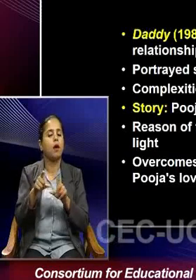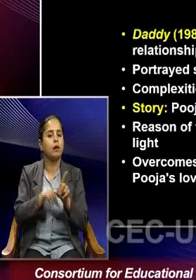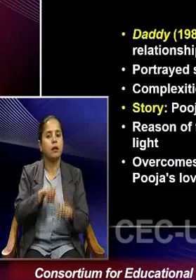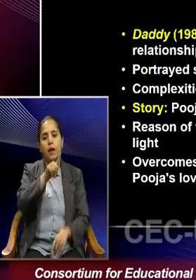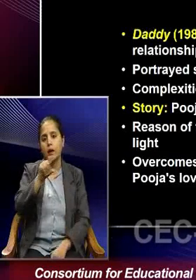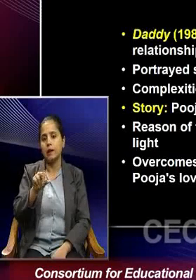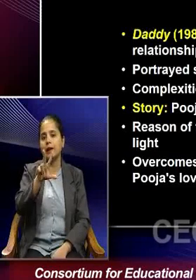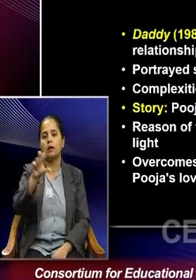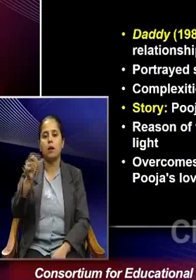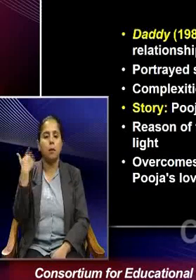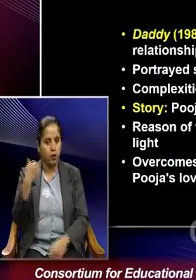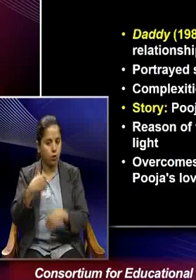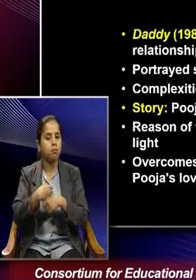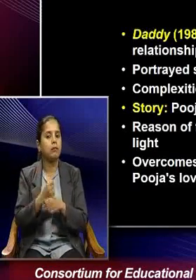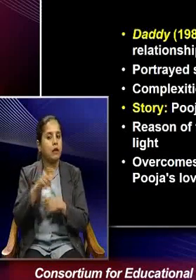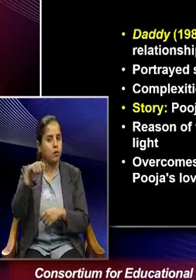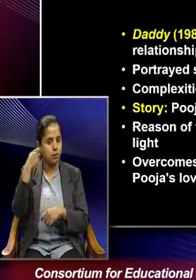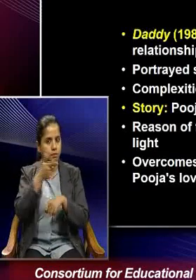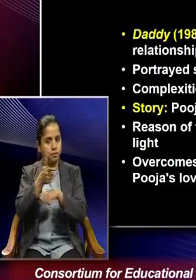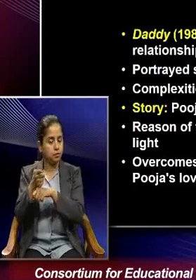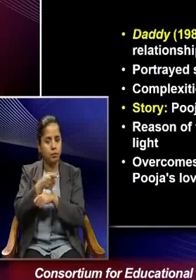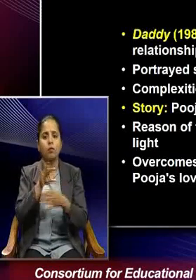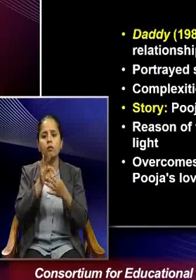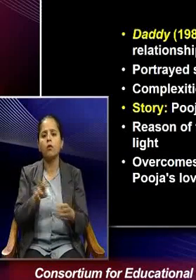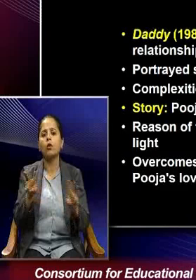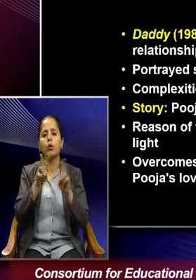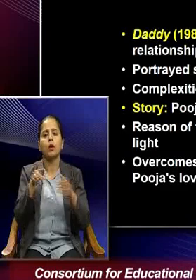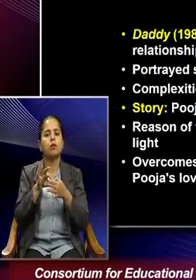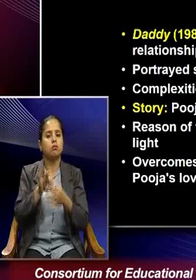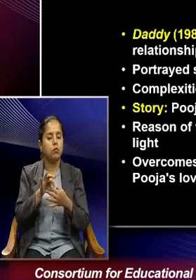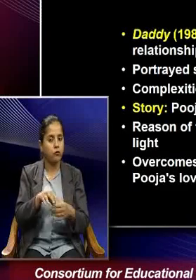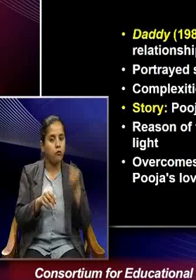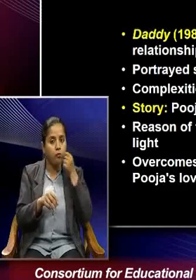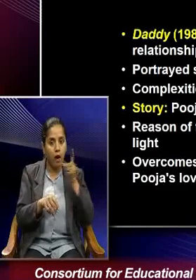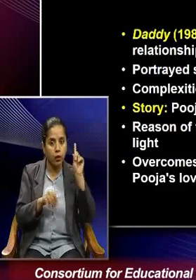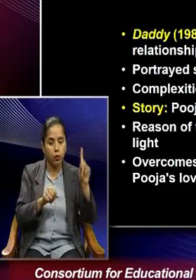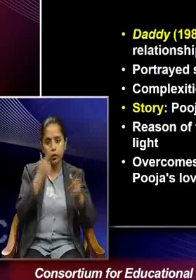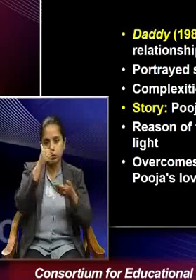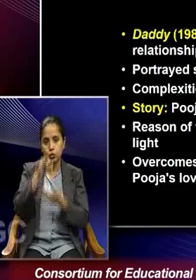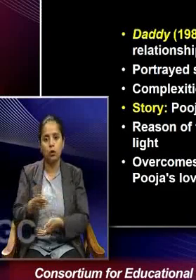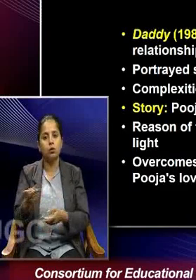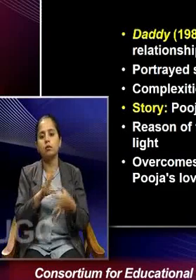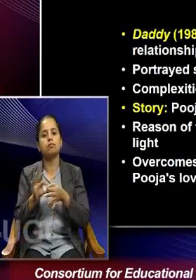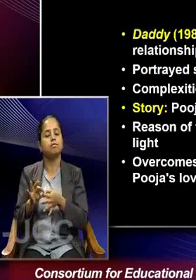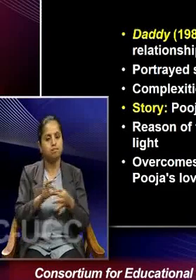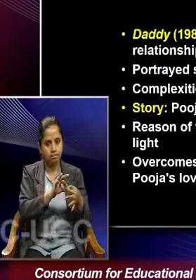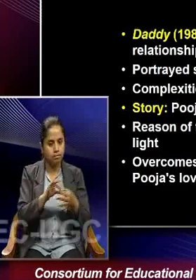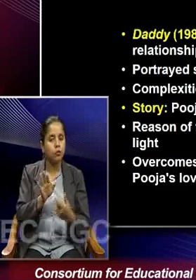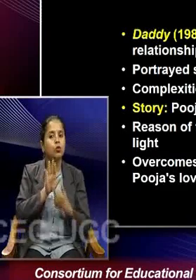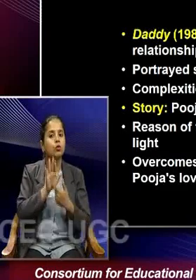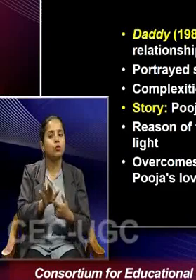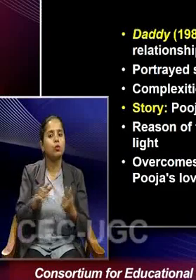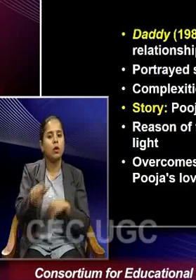1989, and it deals with the theme of relationship between the father and the daughter, and portrayed